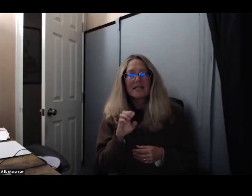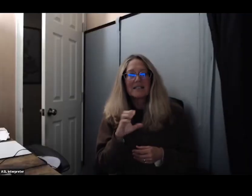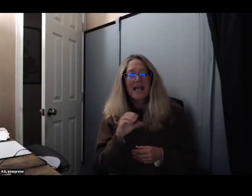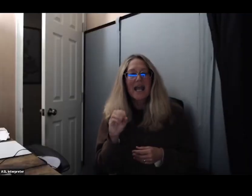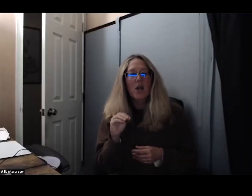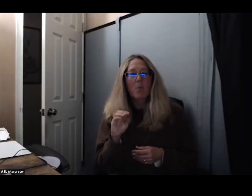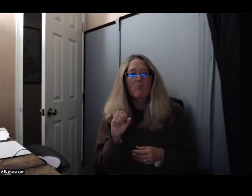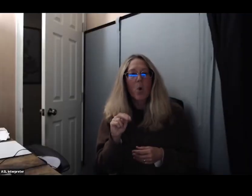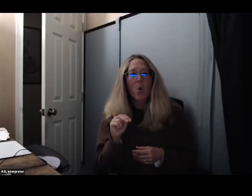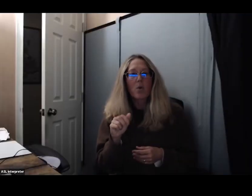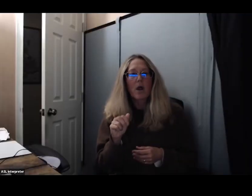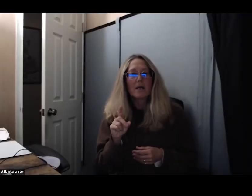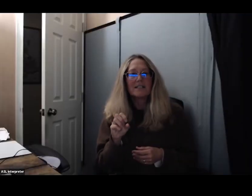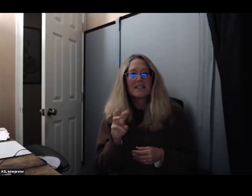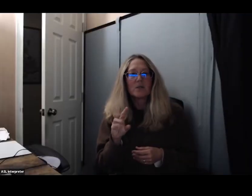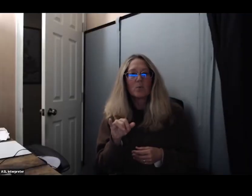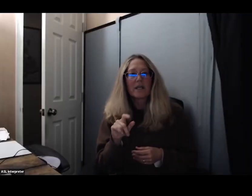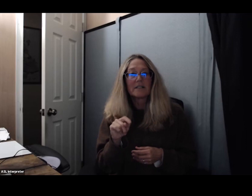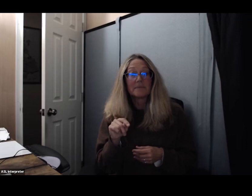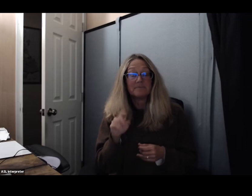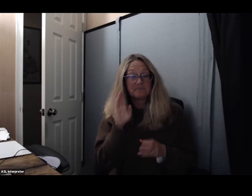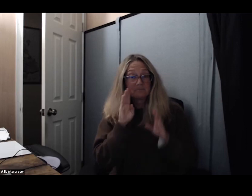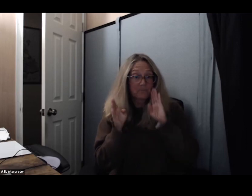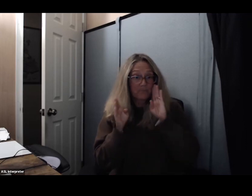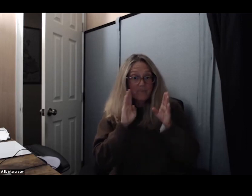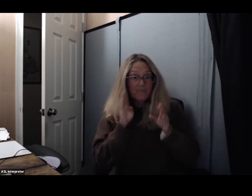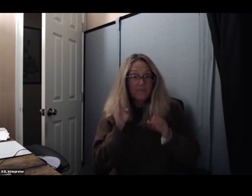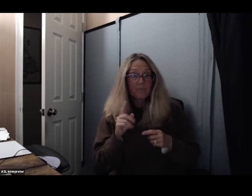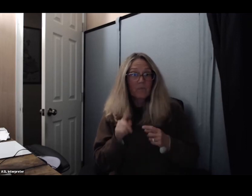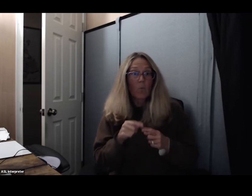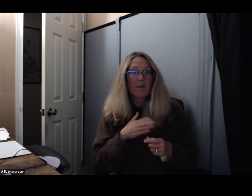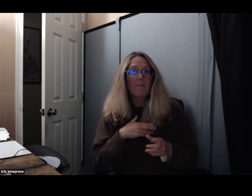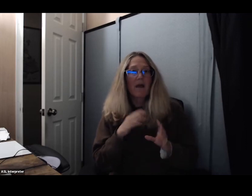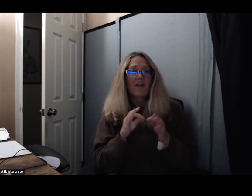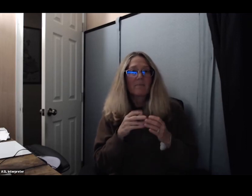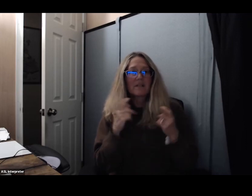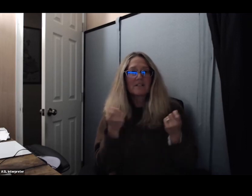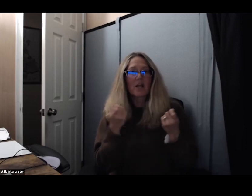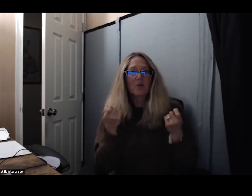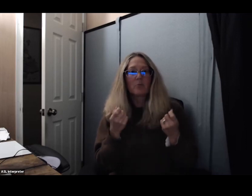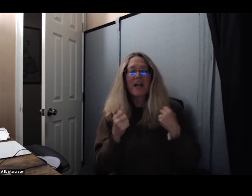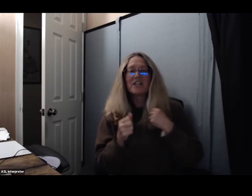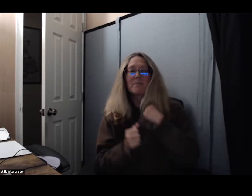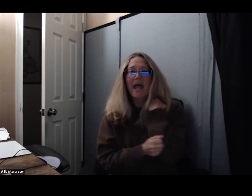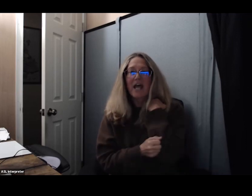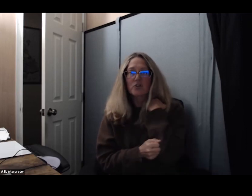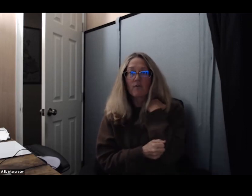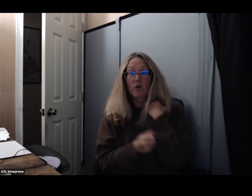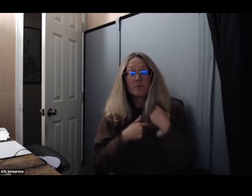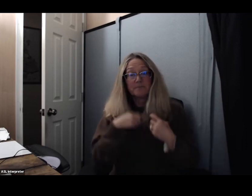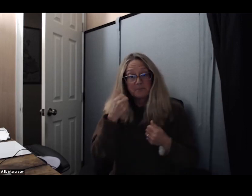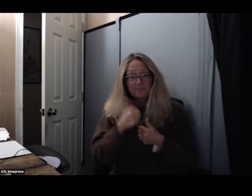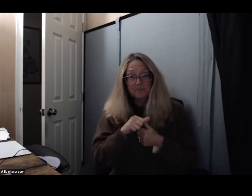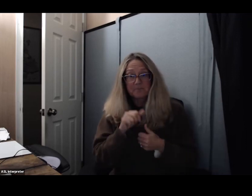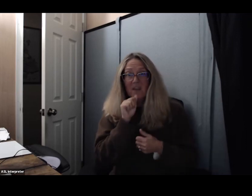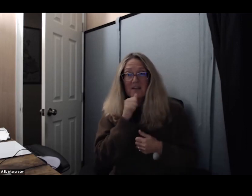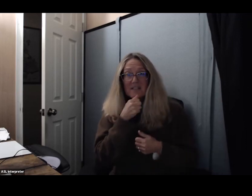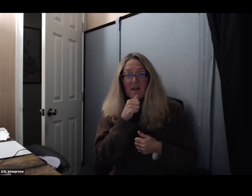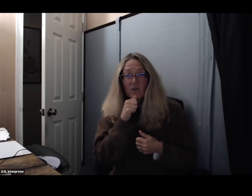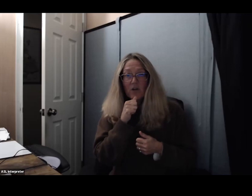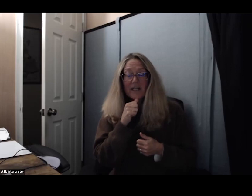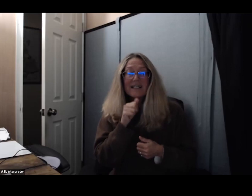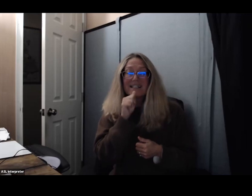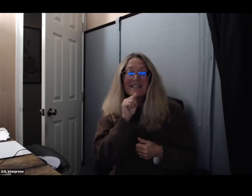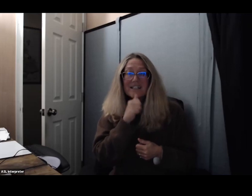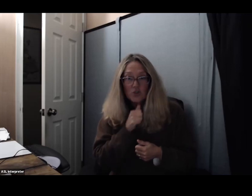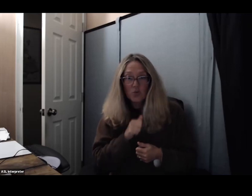we go. Welcome. Hello. When my family celebrates Passover, we remember the suffering endured by Jewish